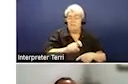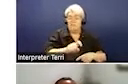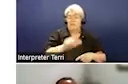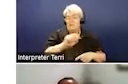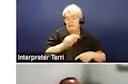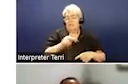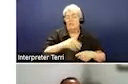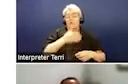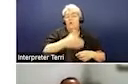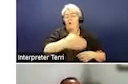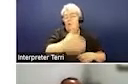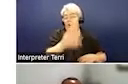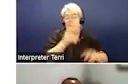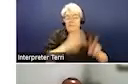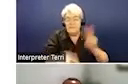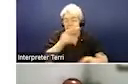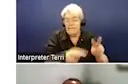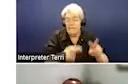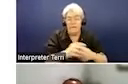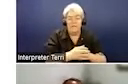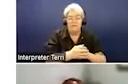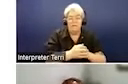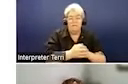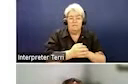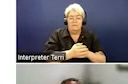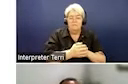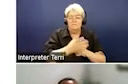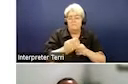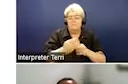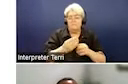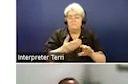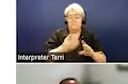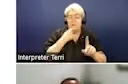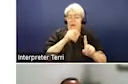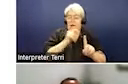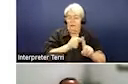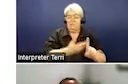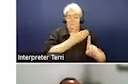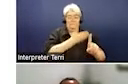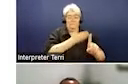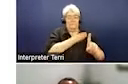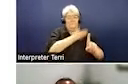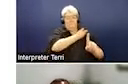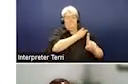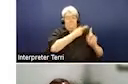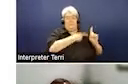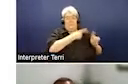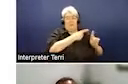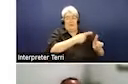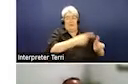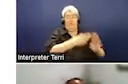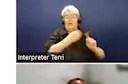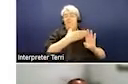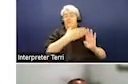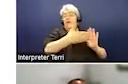a look at some of the materials that were in the past, but you can also look ahead to see what is coming up both